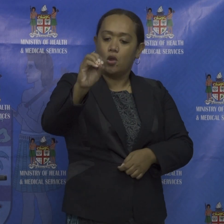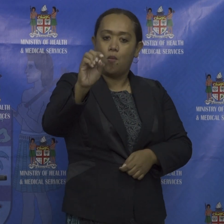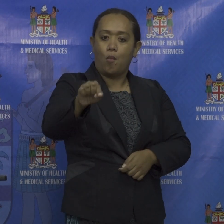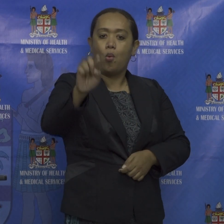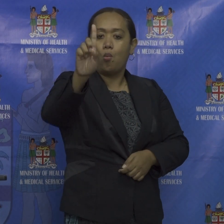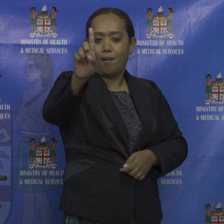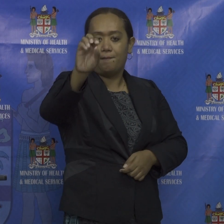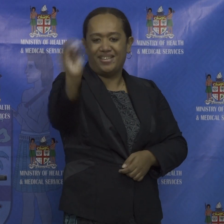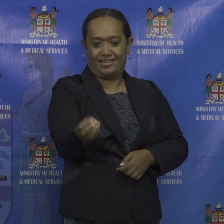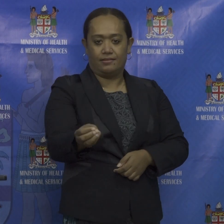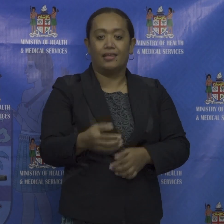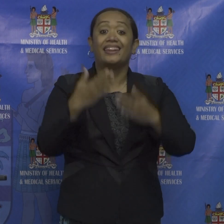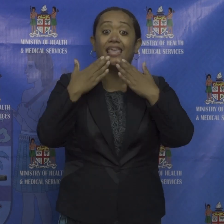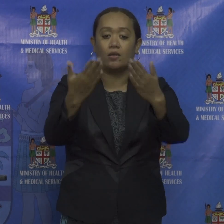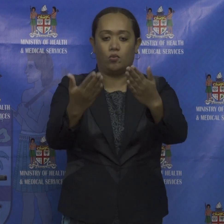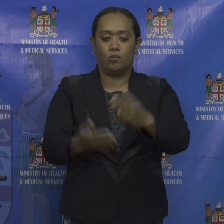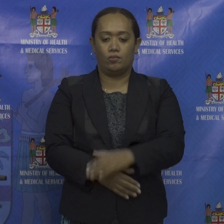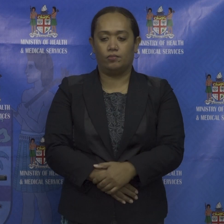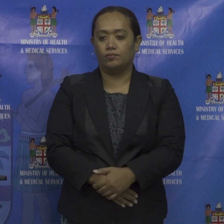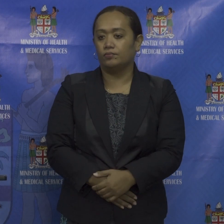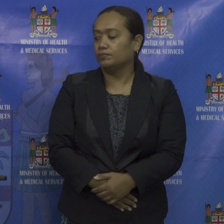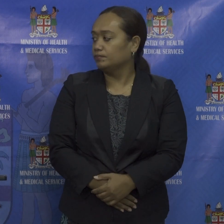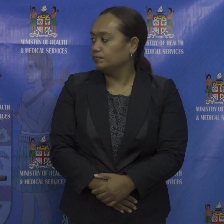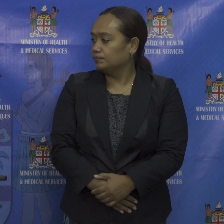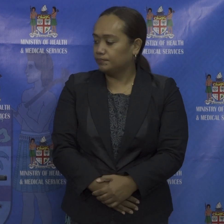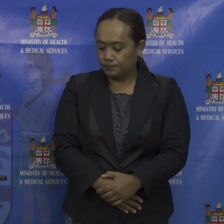0.1%. Thank you.